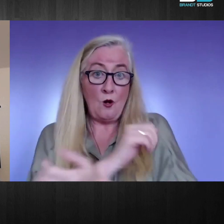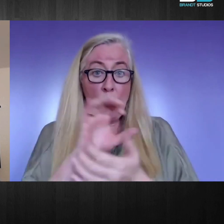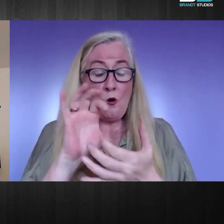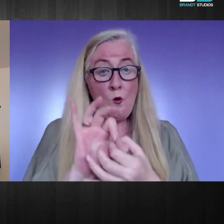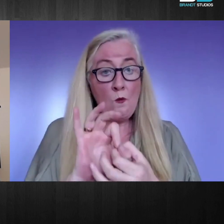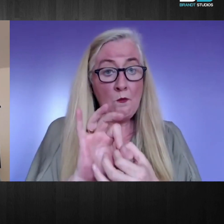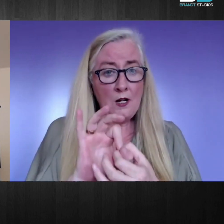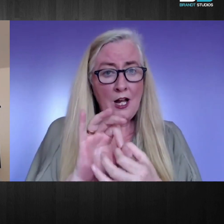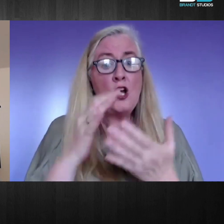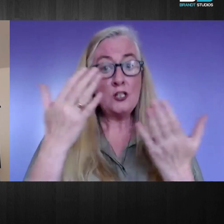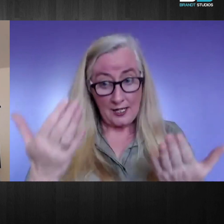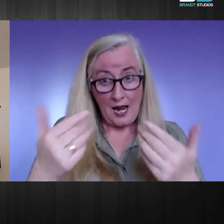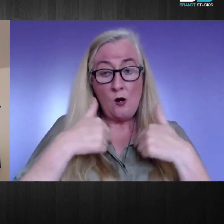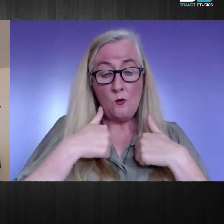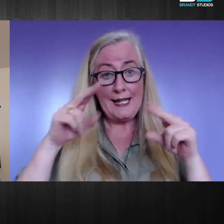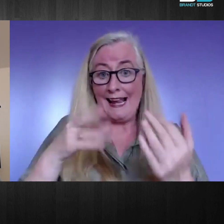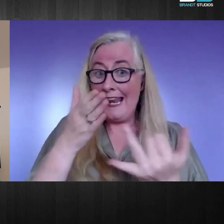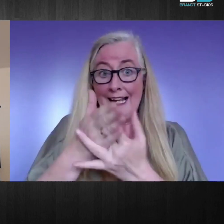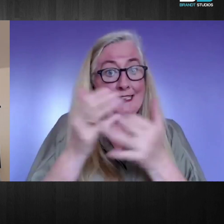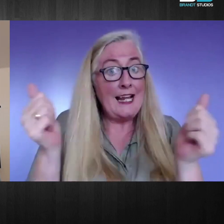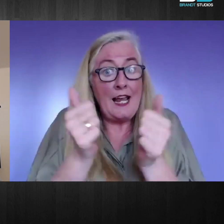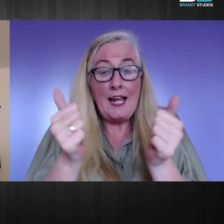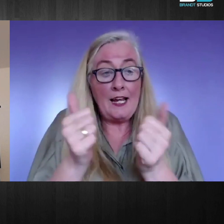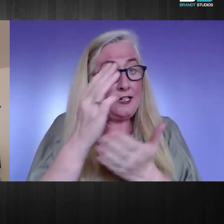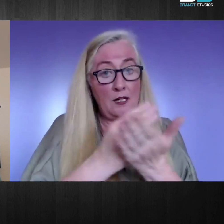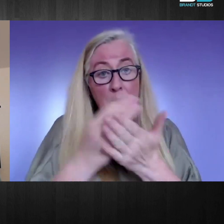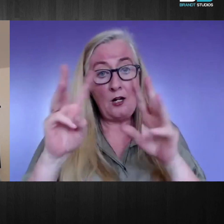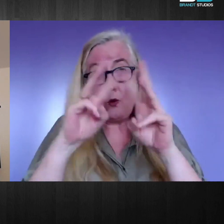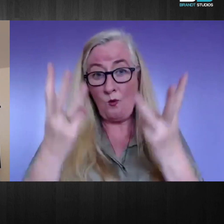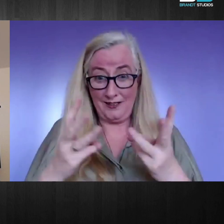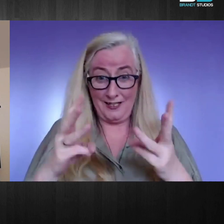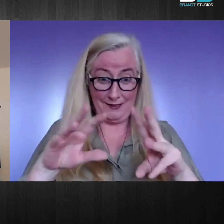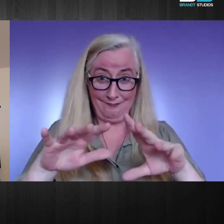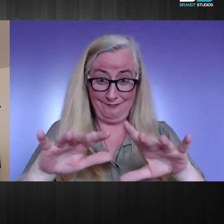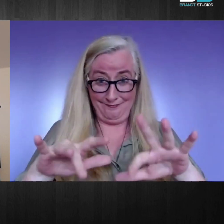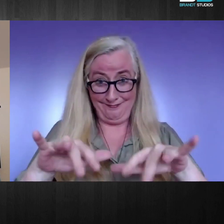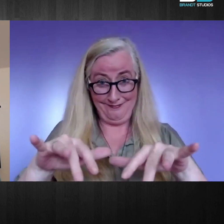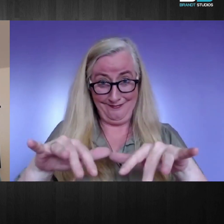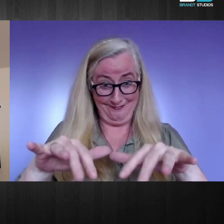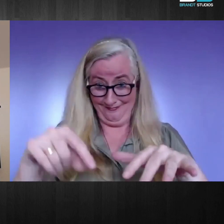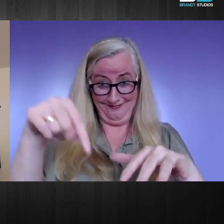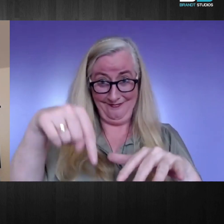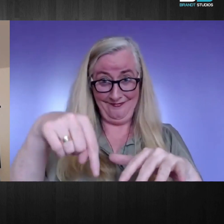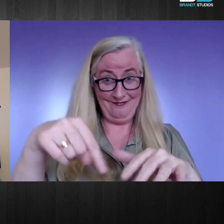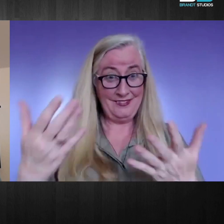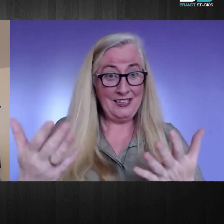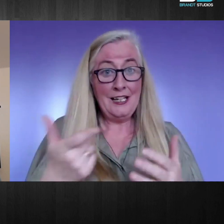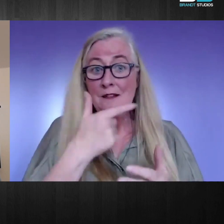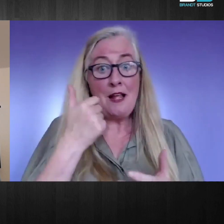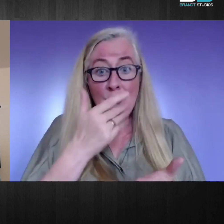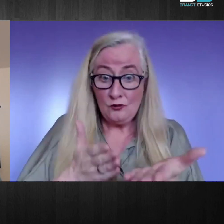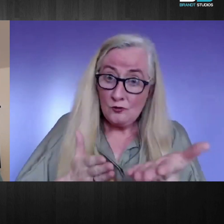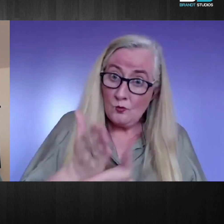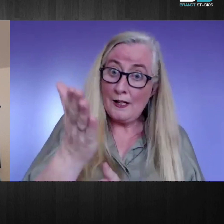around the world in the tip of their hands. It can be music, it can be literature, it can literally be anything.